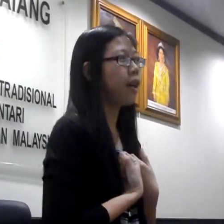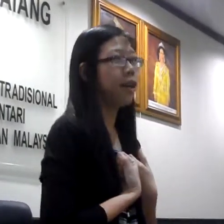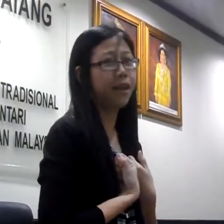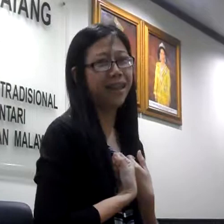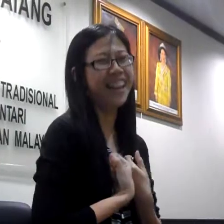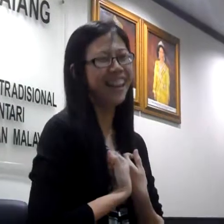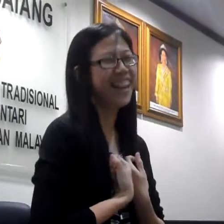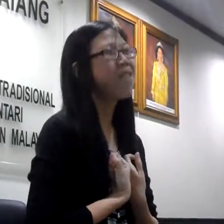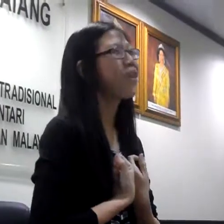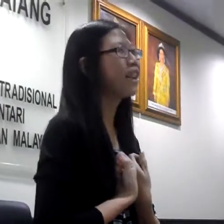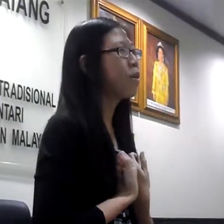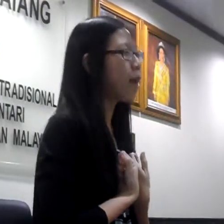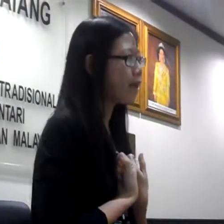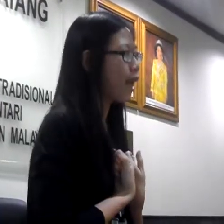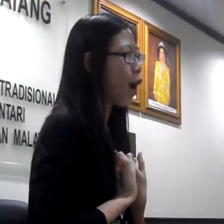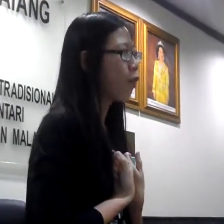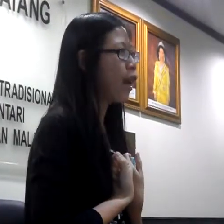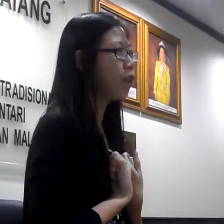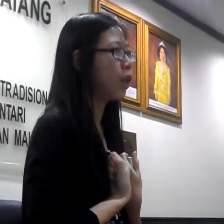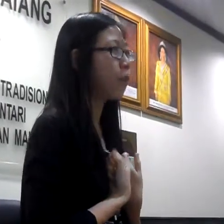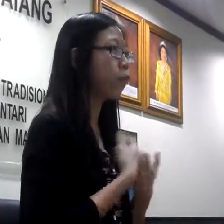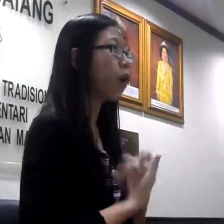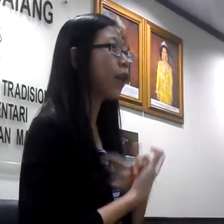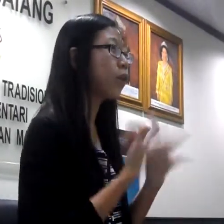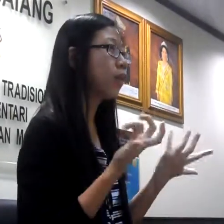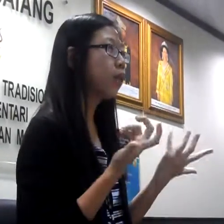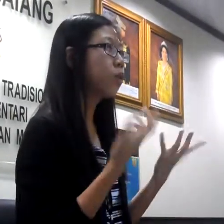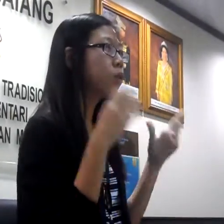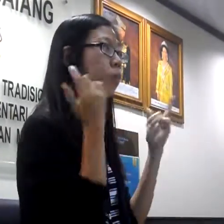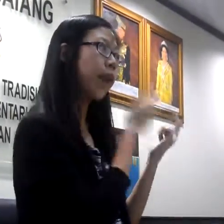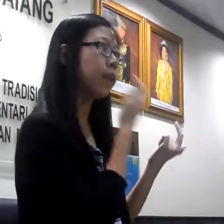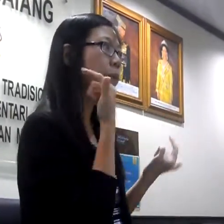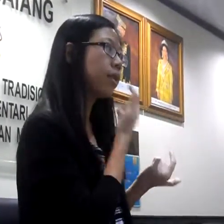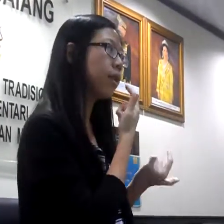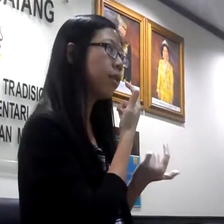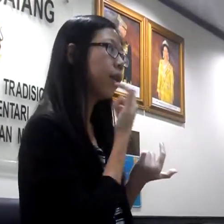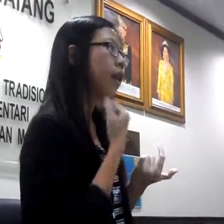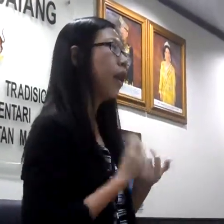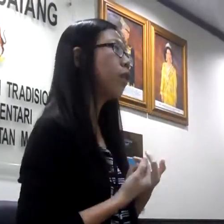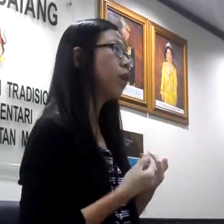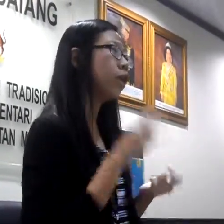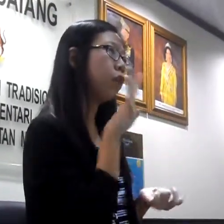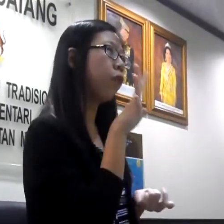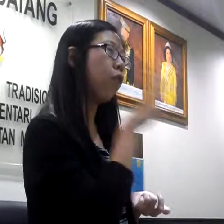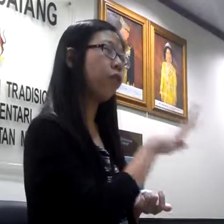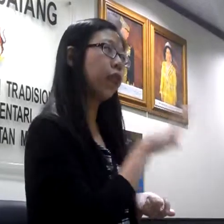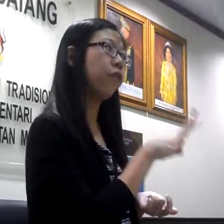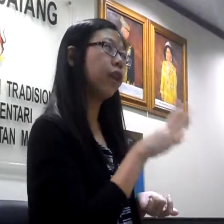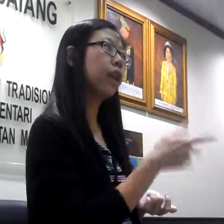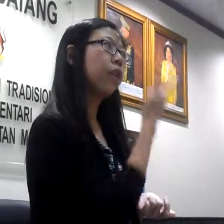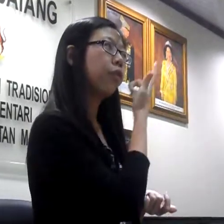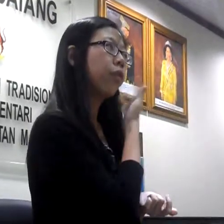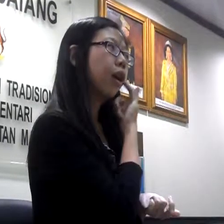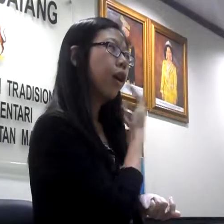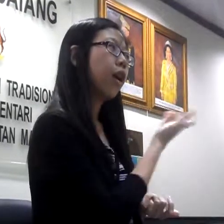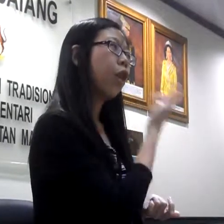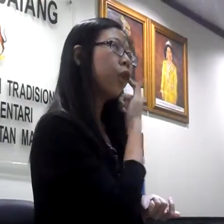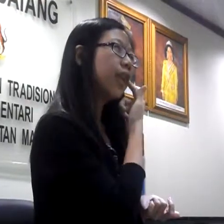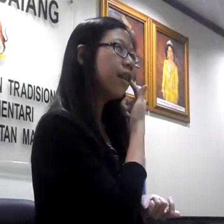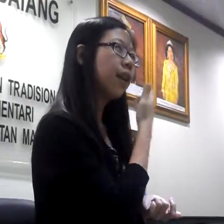myself. For example, myself, actually before I do wear the braces, I actually took off four teeth. Over here,